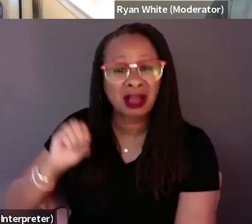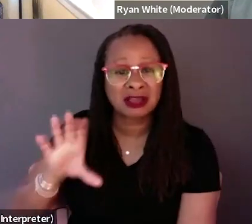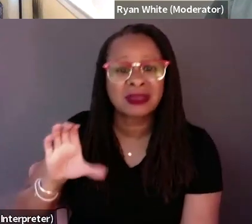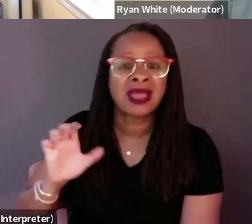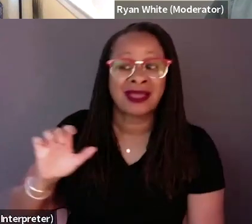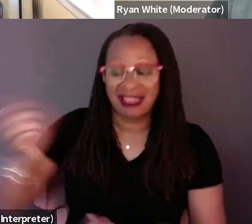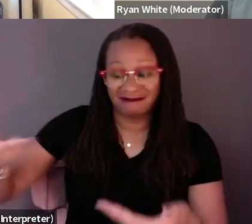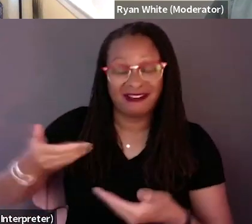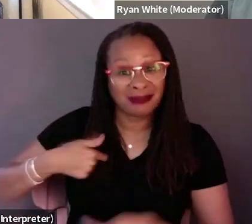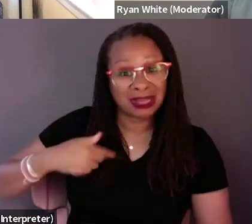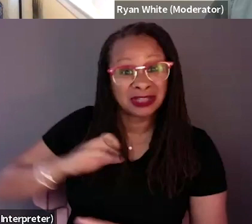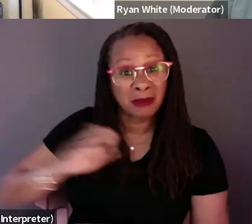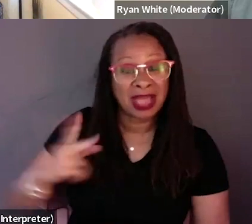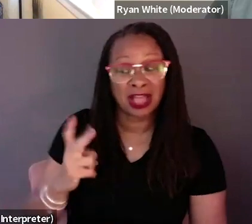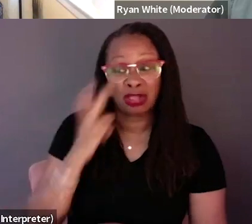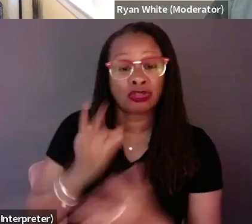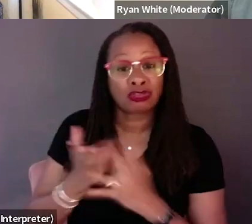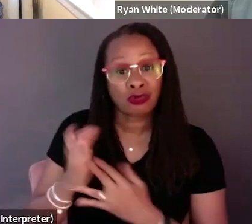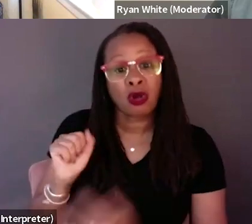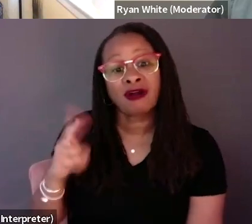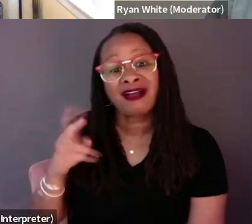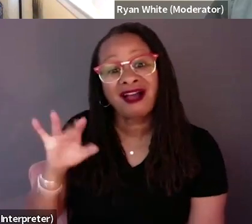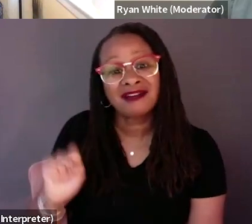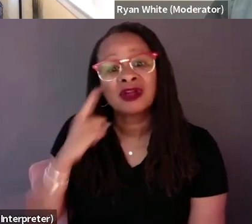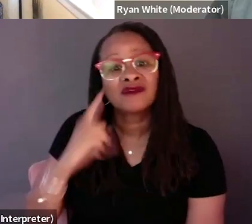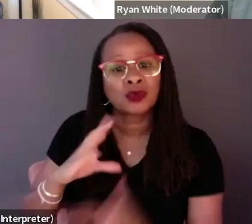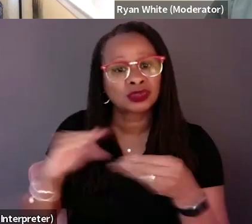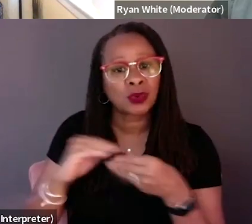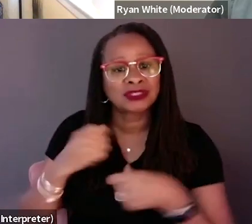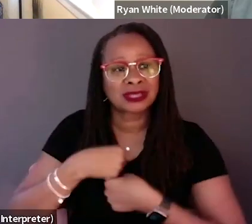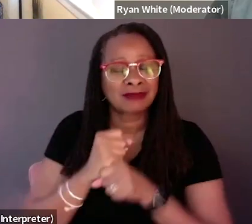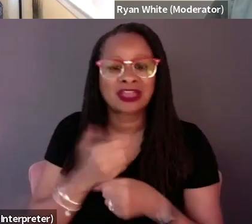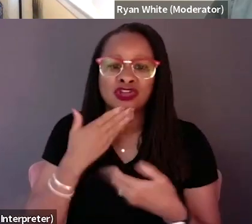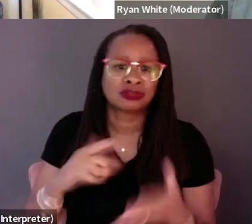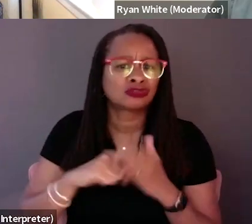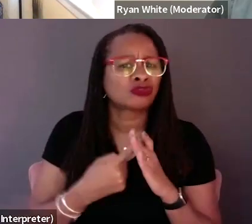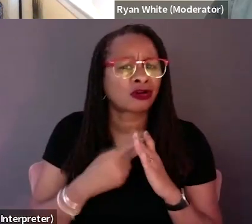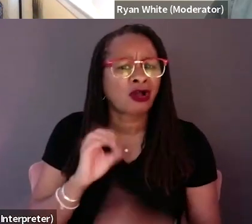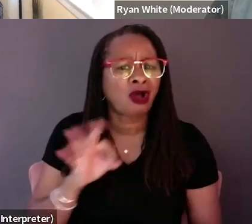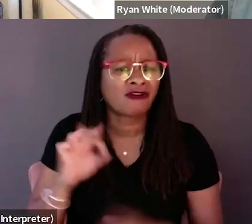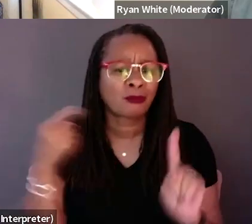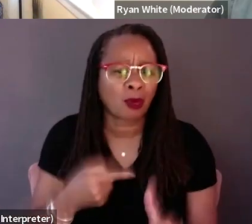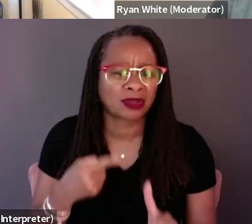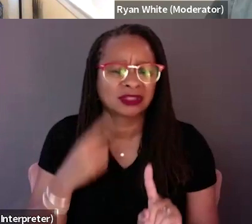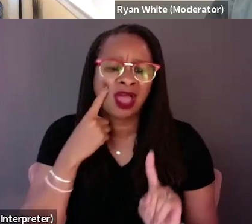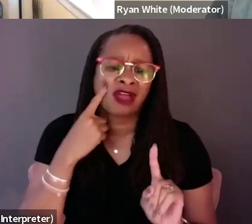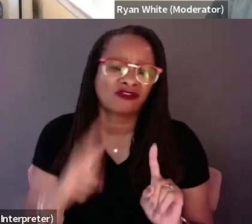actually invited me to come back and look through their archives for stories that might make good jumping off points